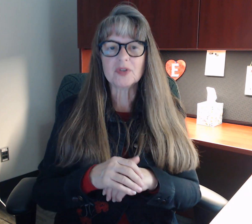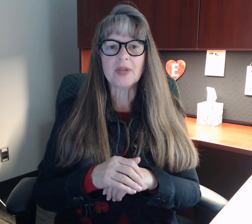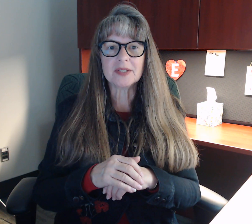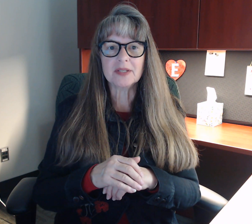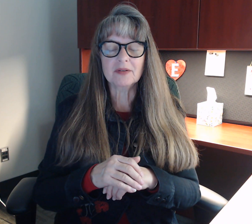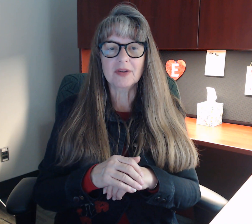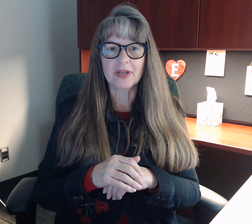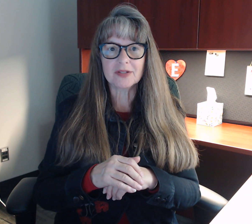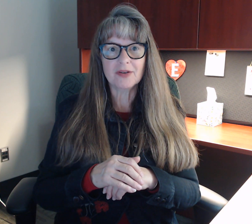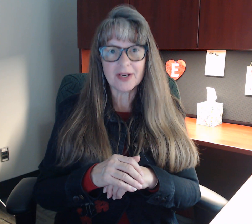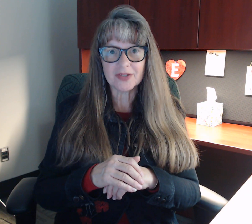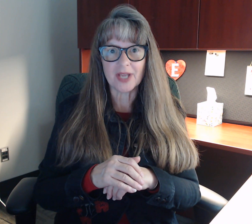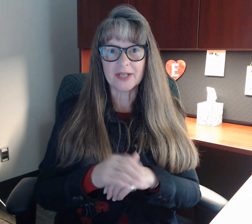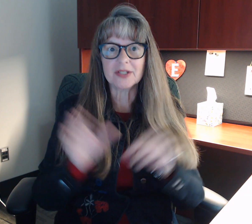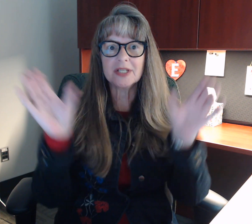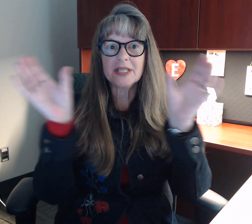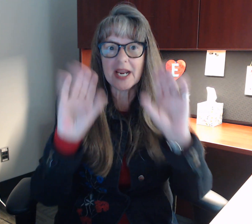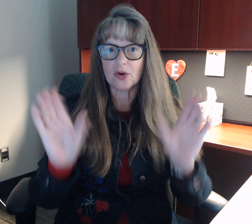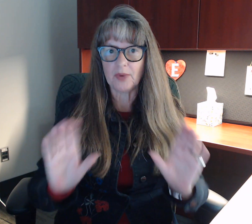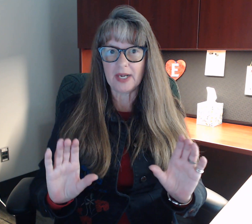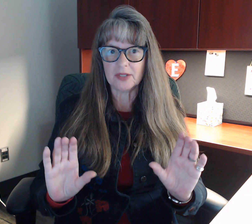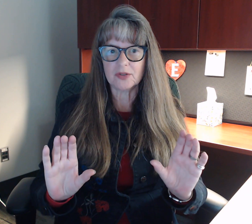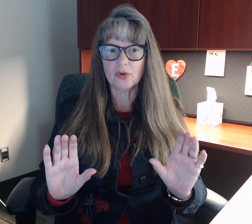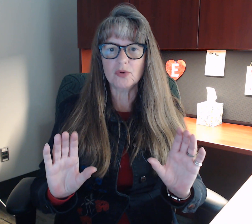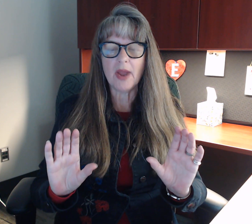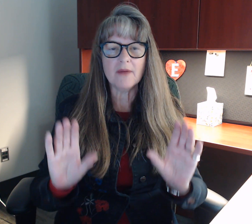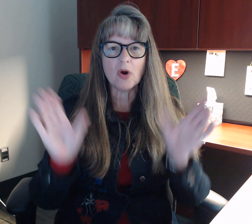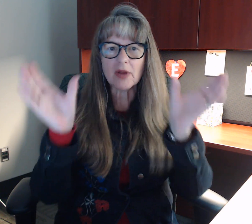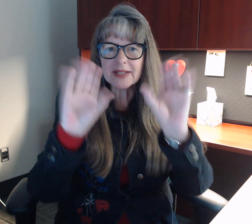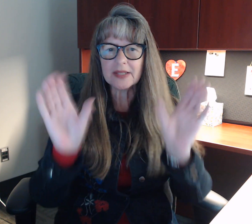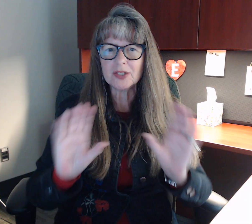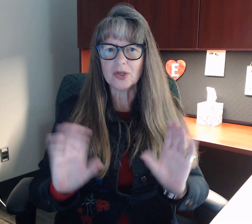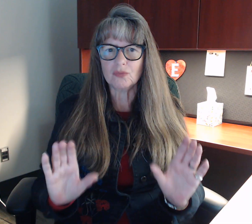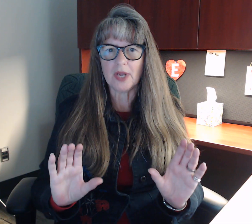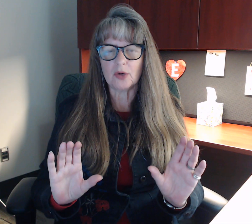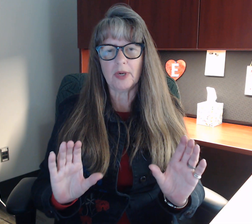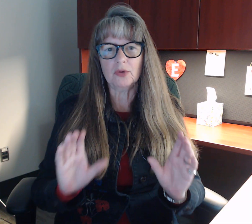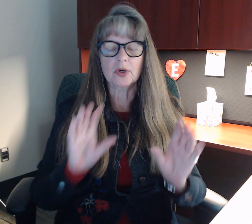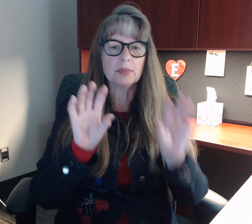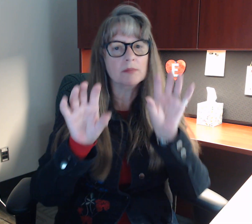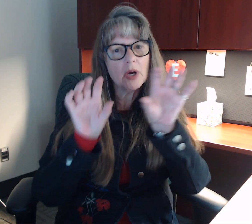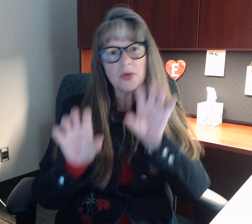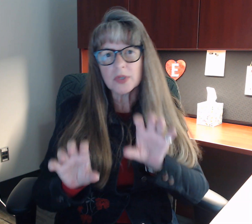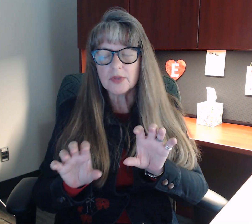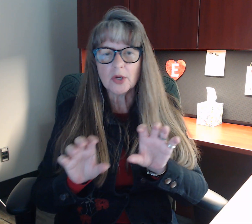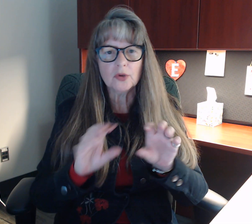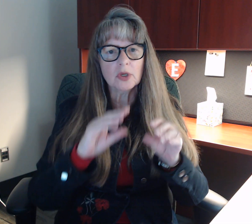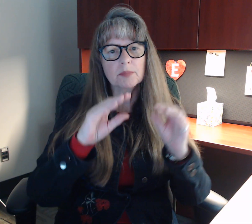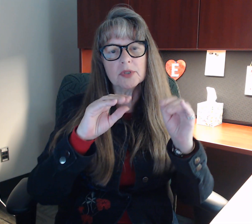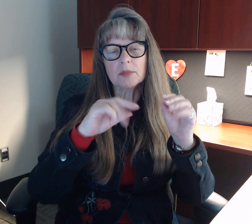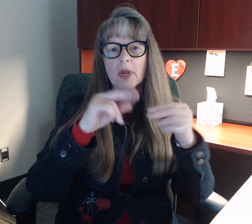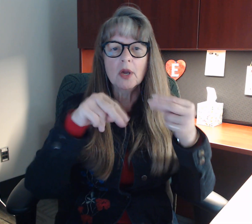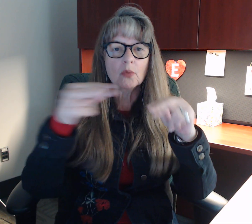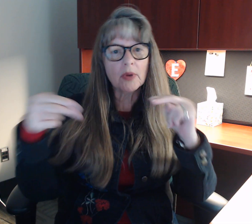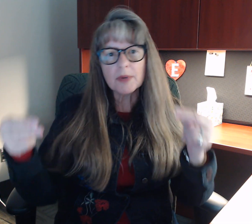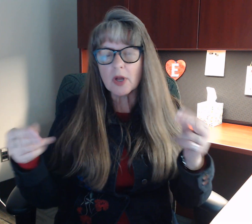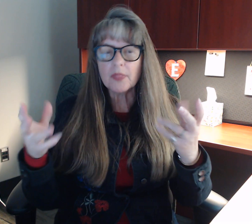that's the next sign, decorated. So you have all kinds of things that you decorate. You're going to put balls on there. You're going to put some ribbon on